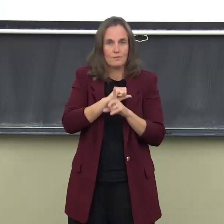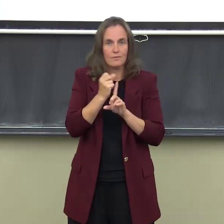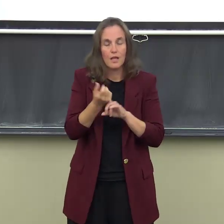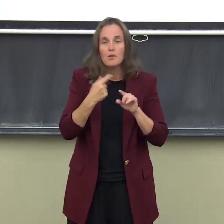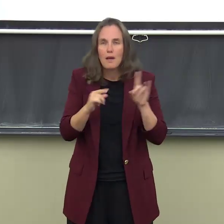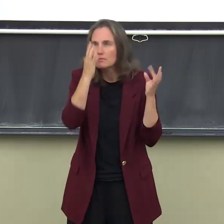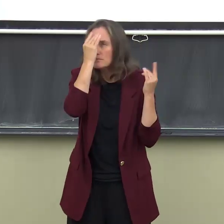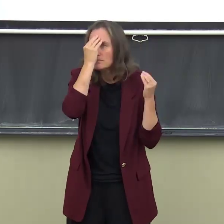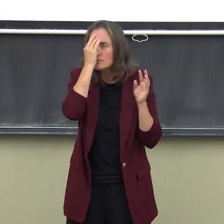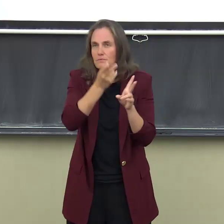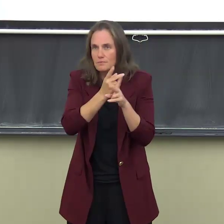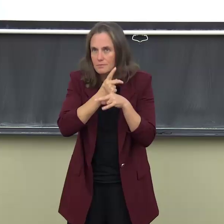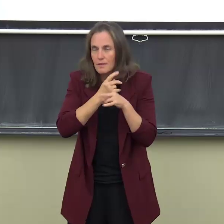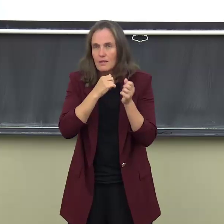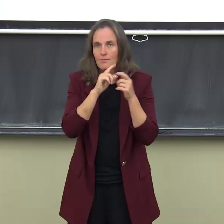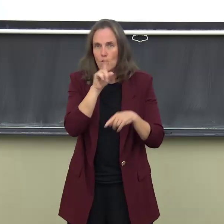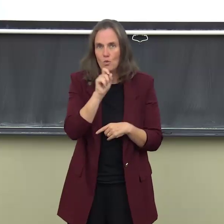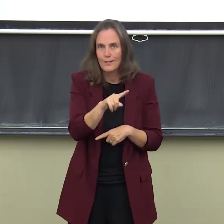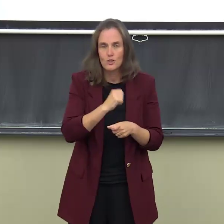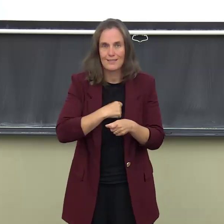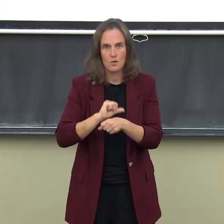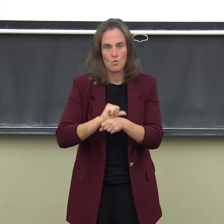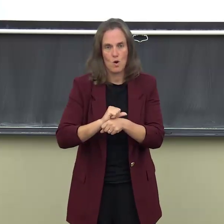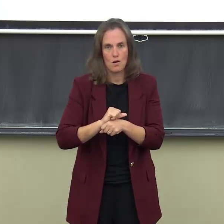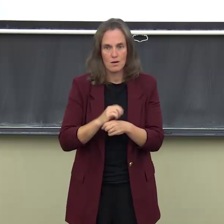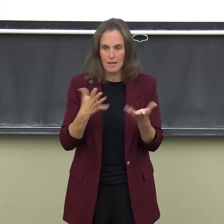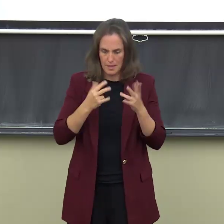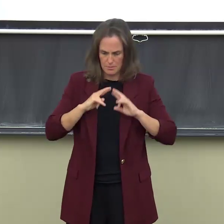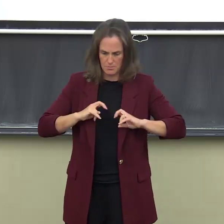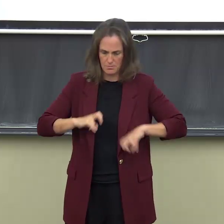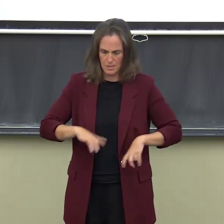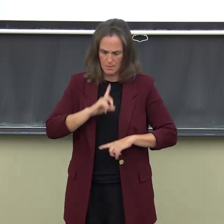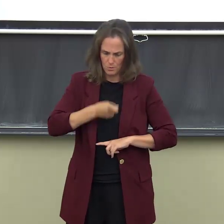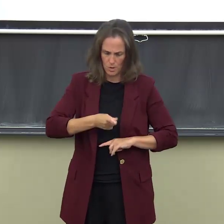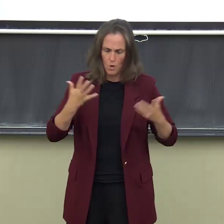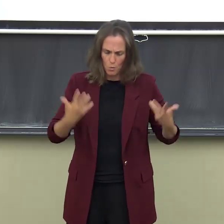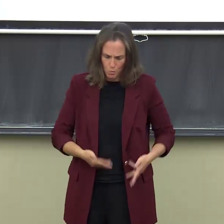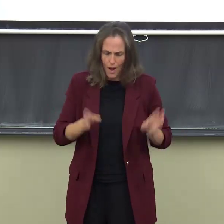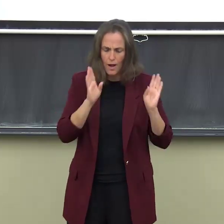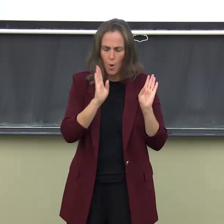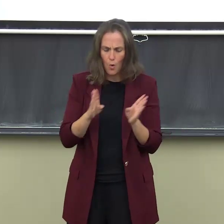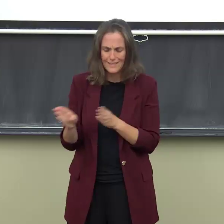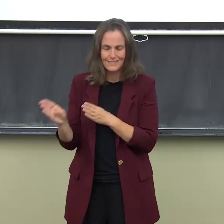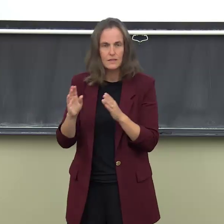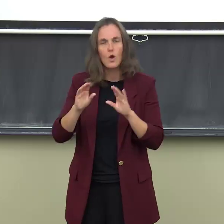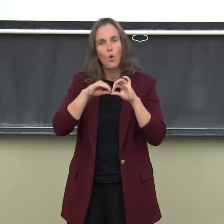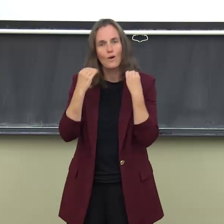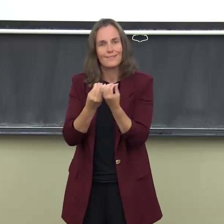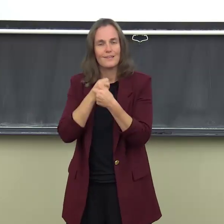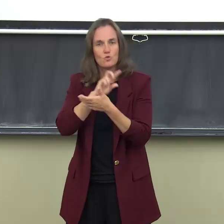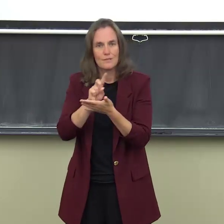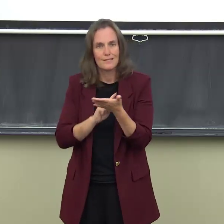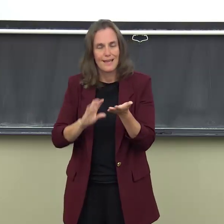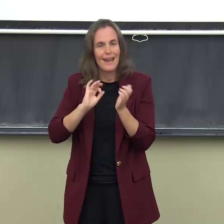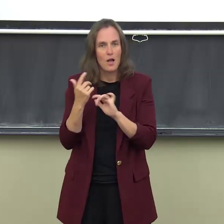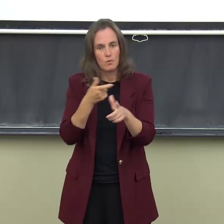the questions and the work, let's be real about what organizational design looks like and how we leverage that infrastructure,